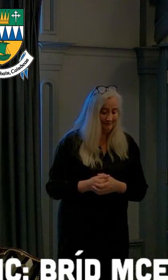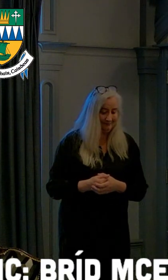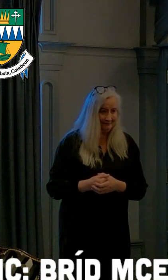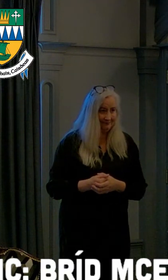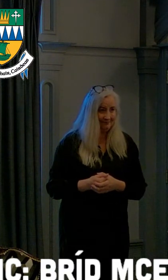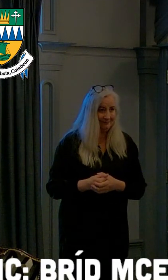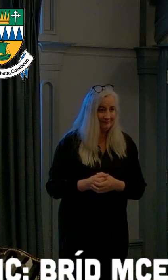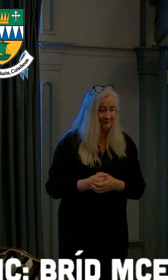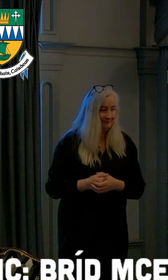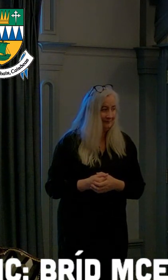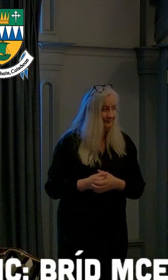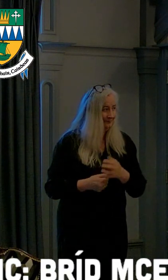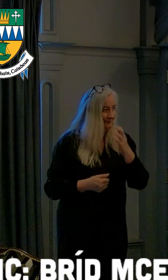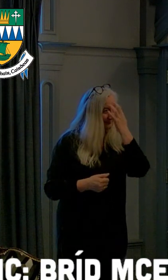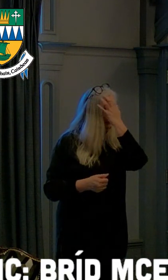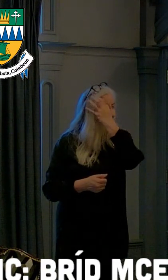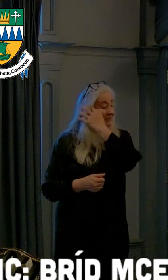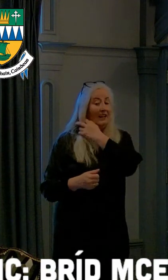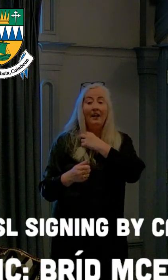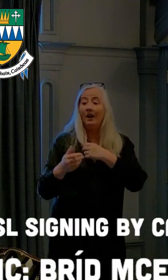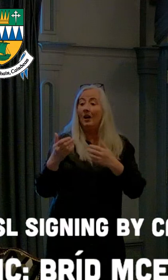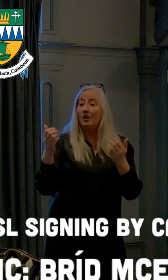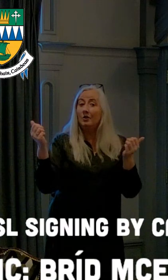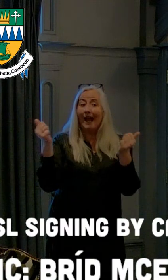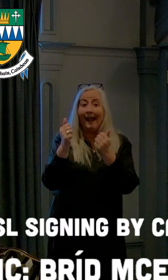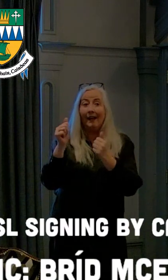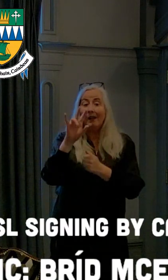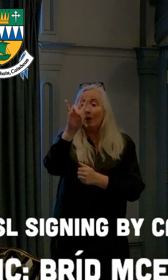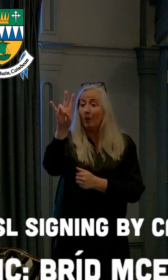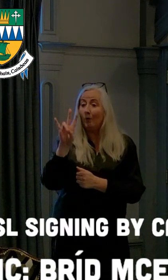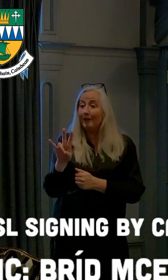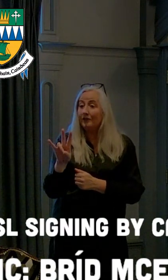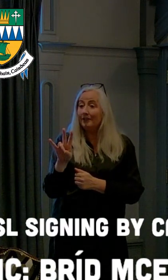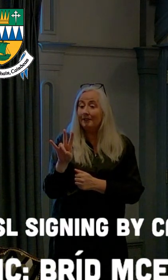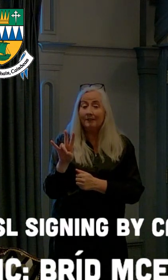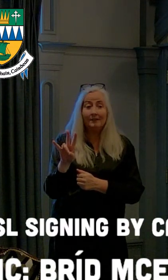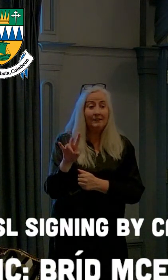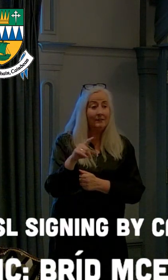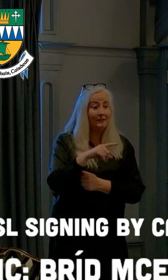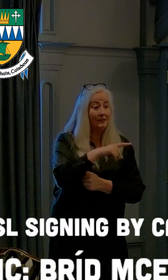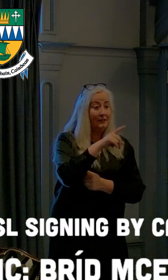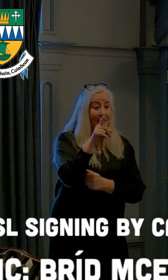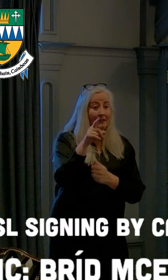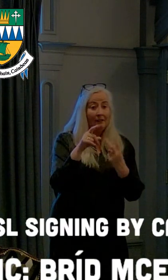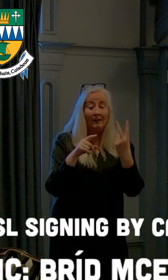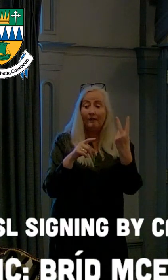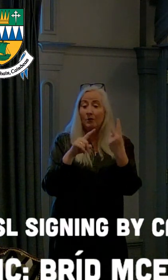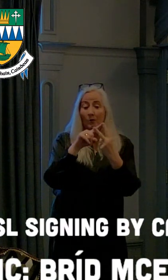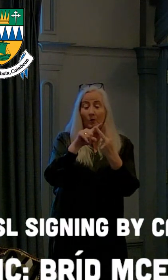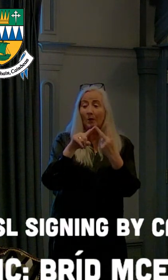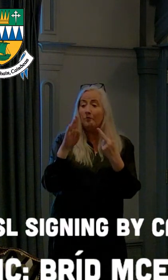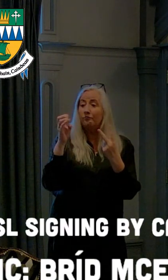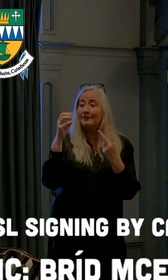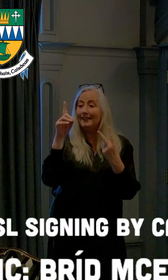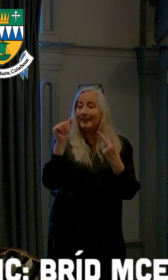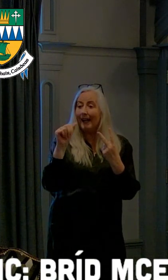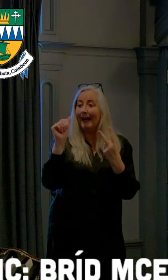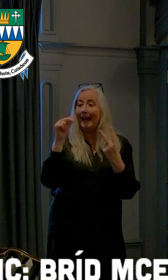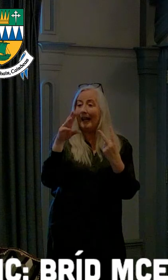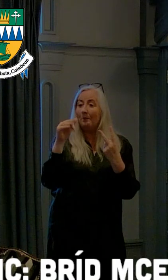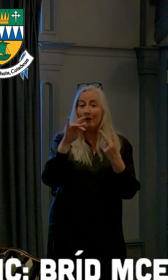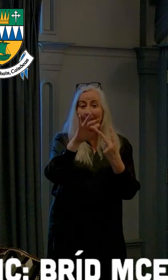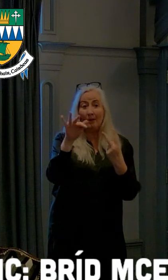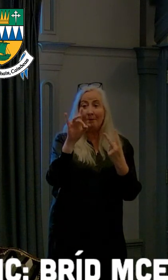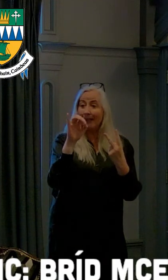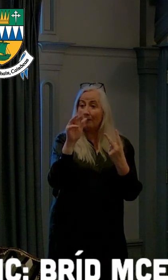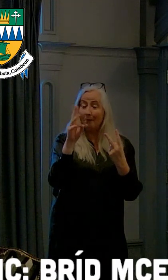So just if there are any questions that we have for Breeda and Marie from the floor, could we take them now?